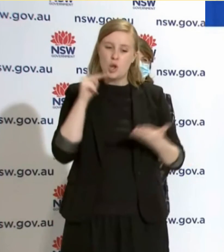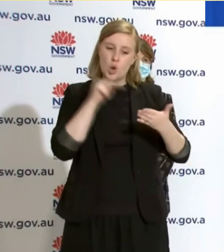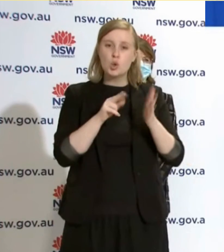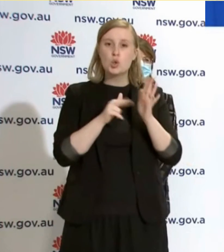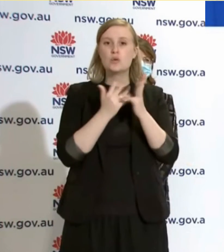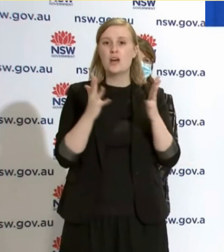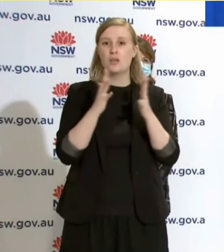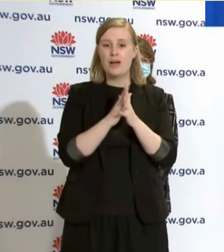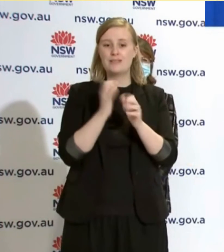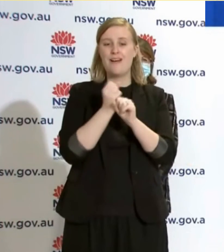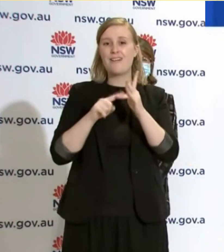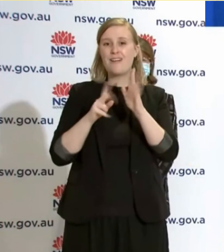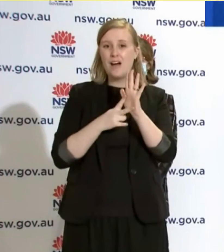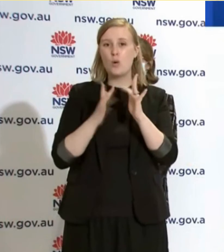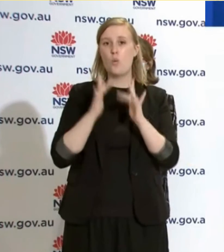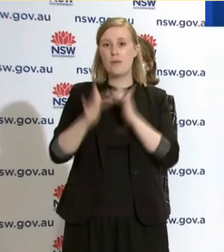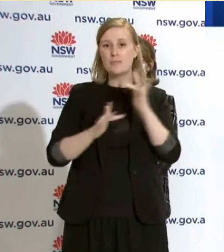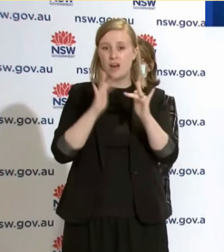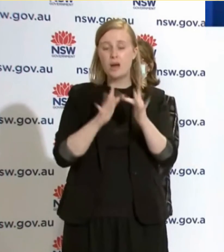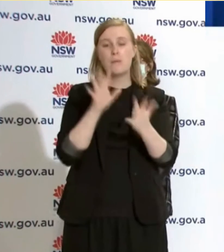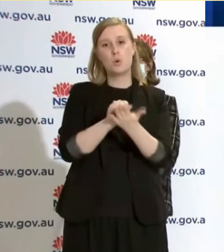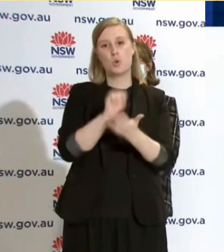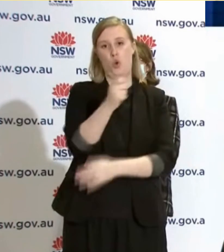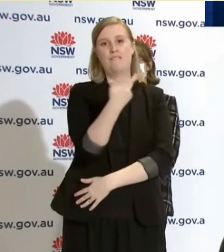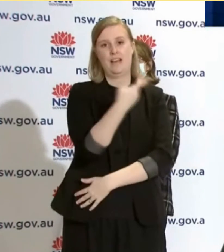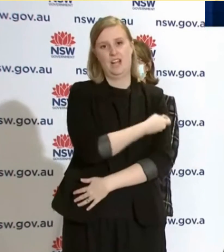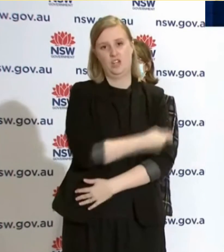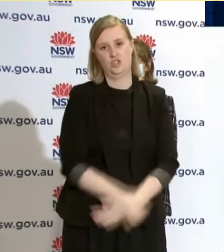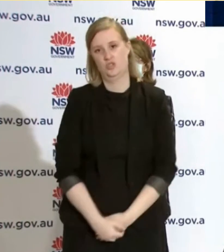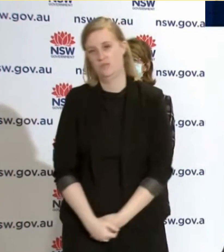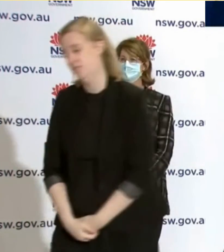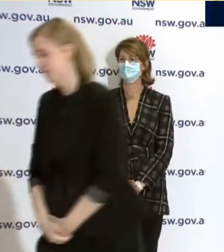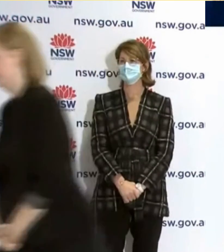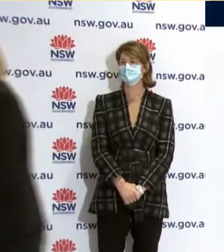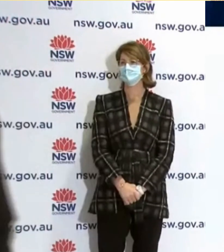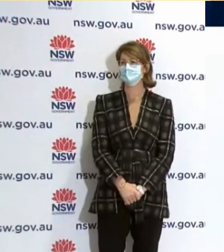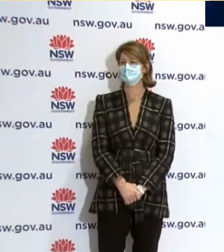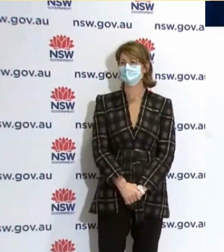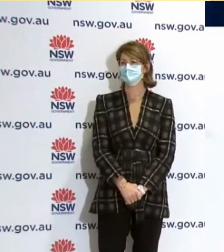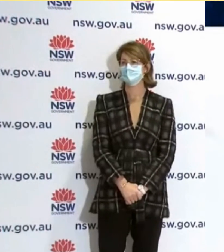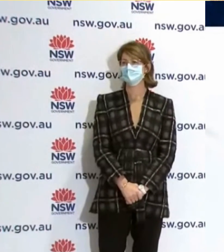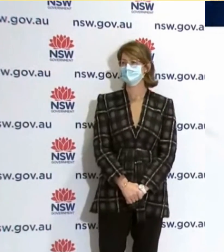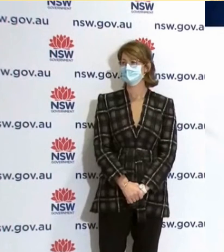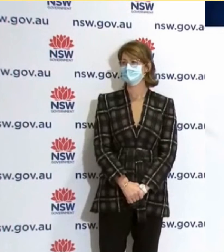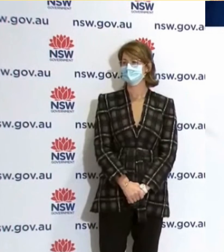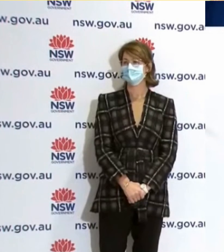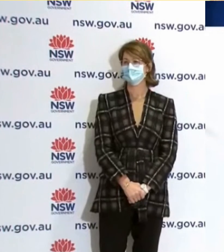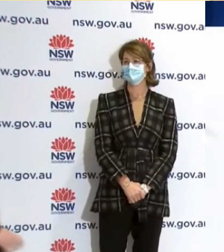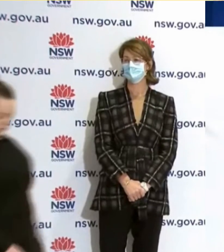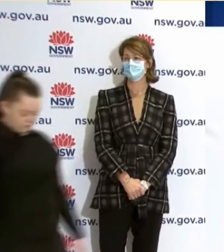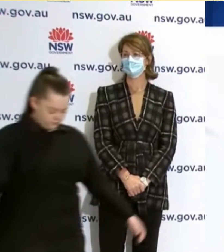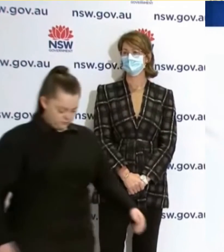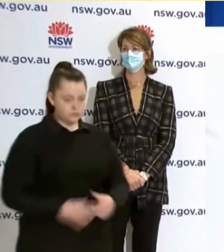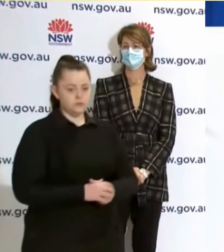about and get vaccinated. Dr. Chant, just this freedom that the Premier has promised people, are